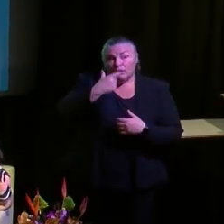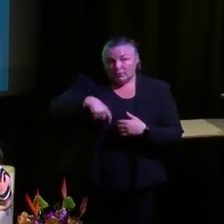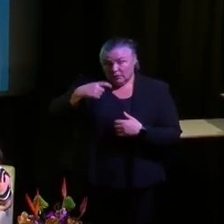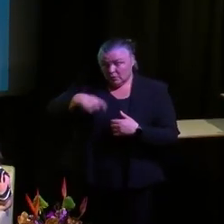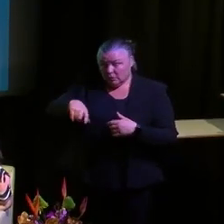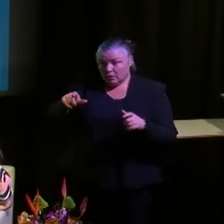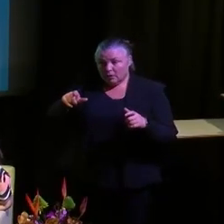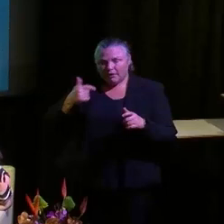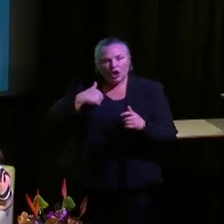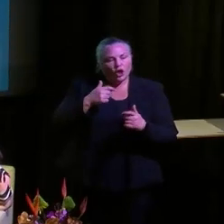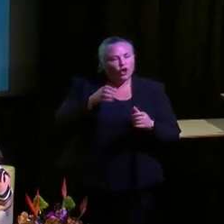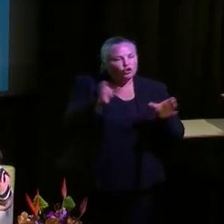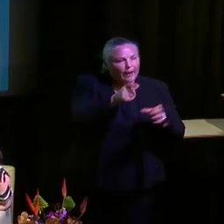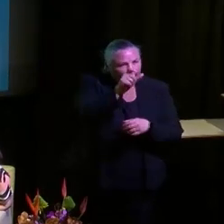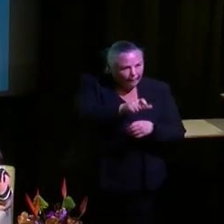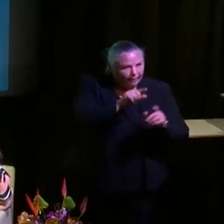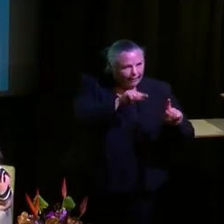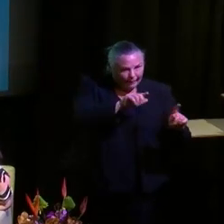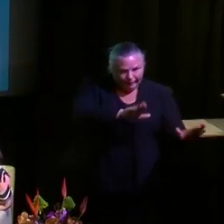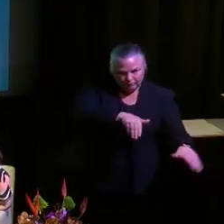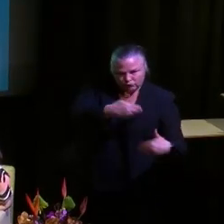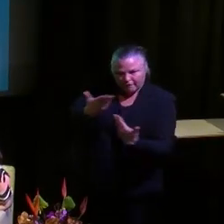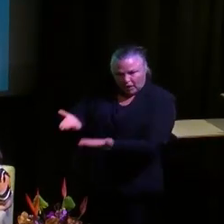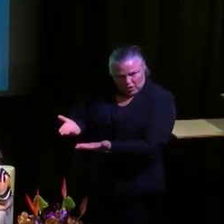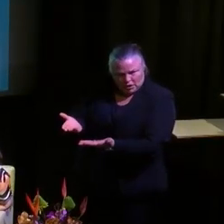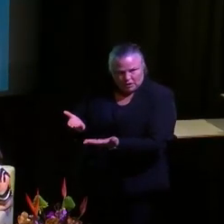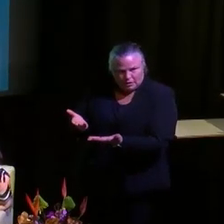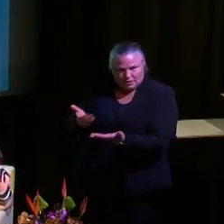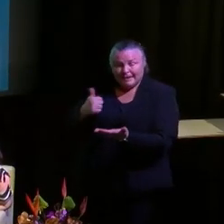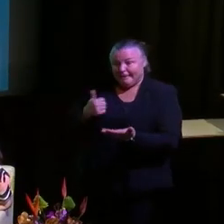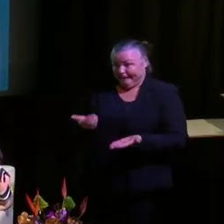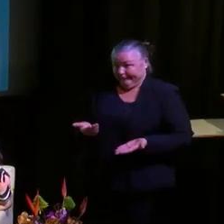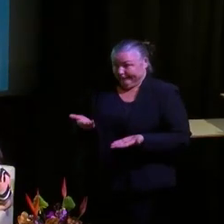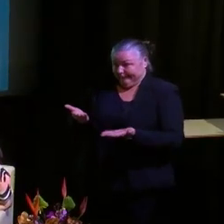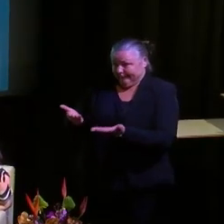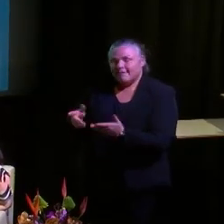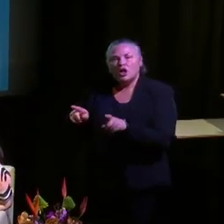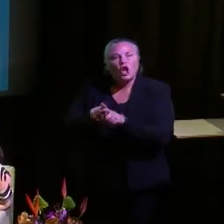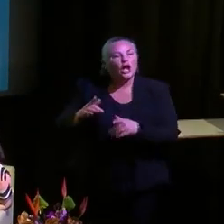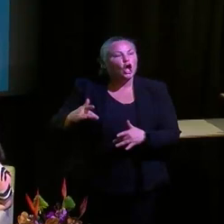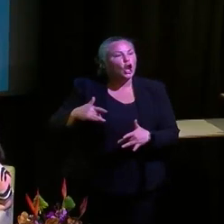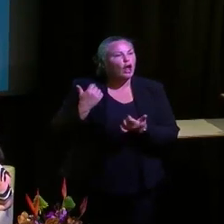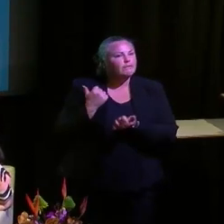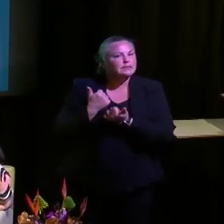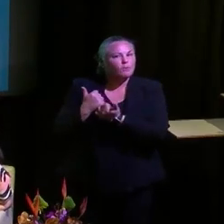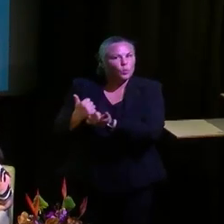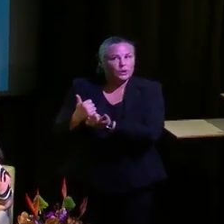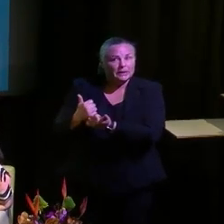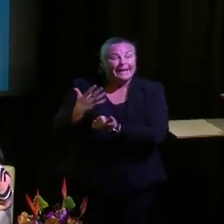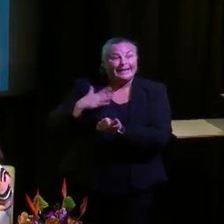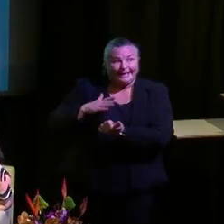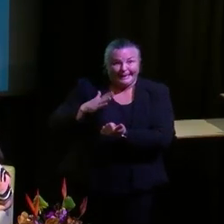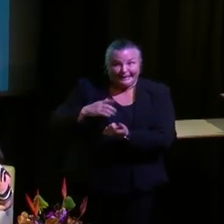providing something, and you have complete trust. It's like a life support system, and you're both balancing. And the